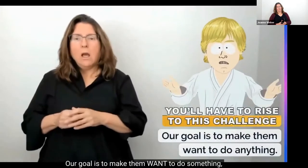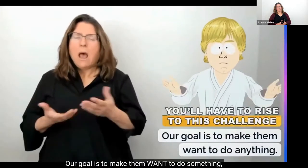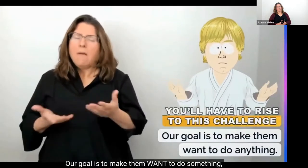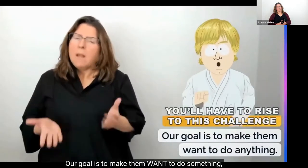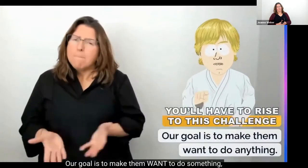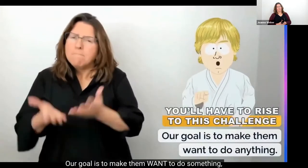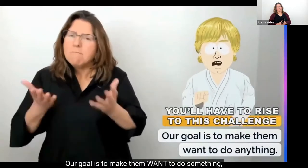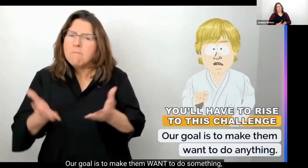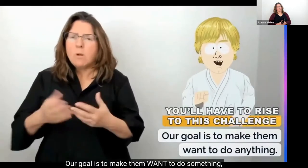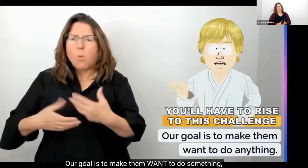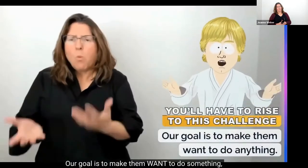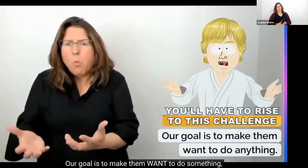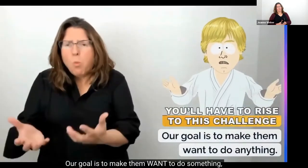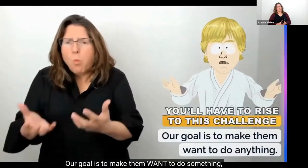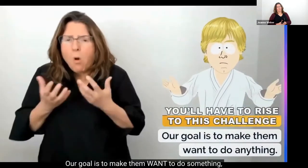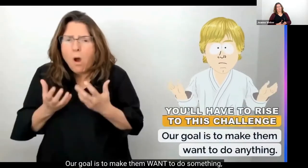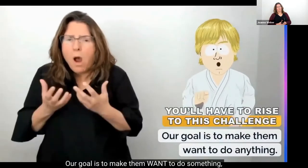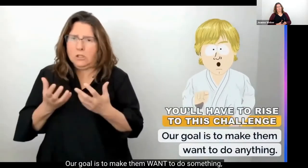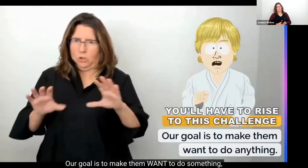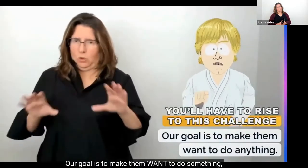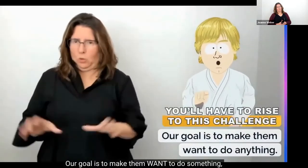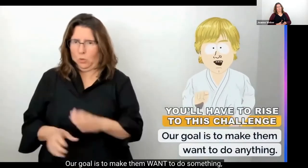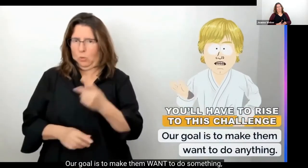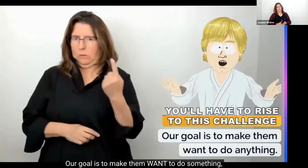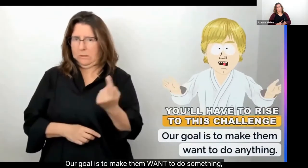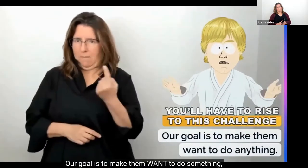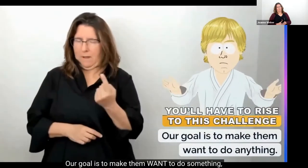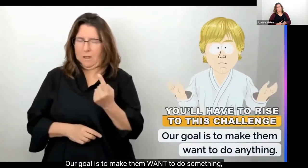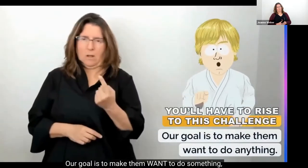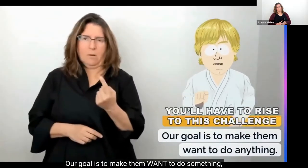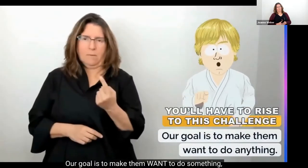Our goal is to make them want to do something,